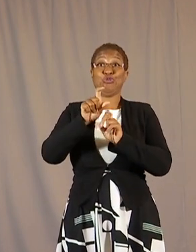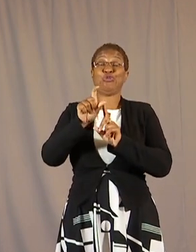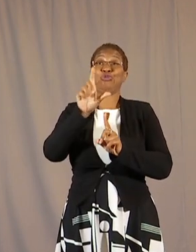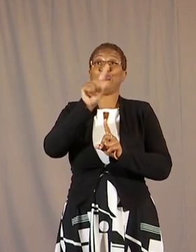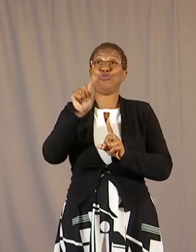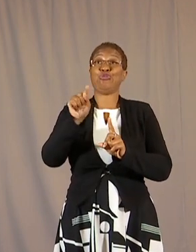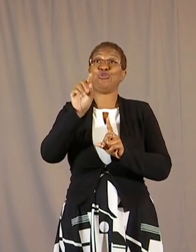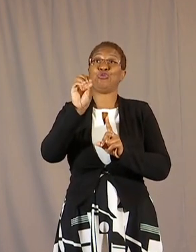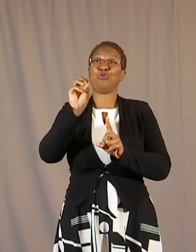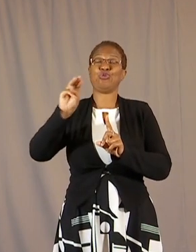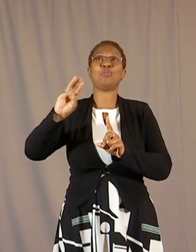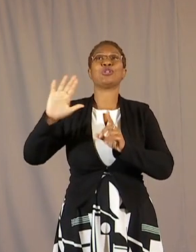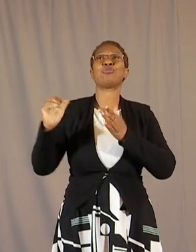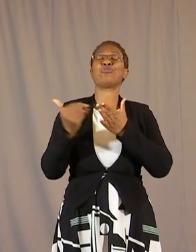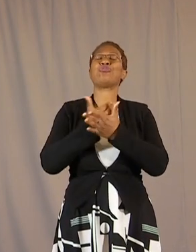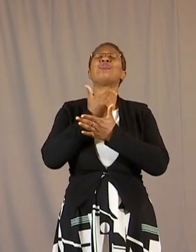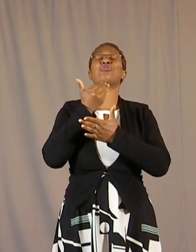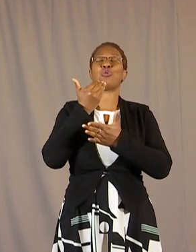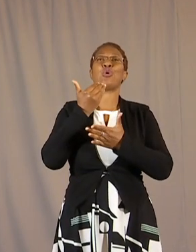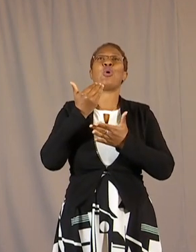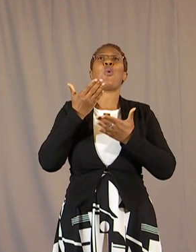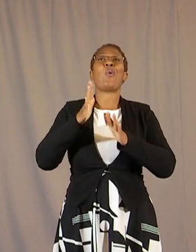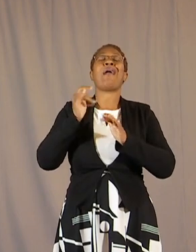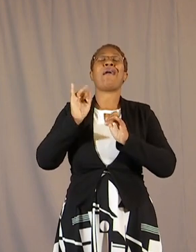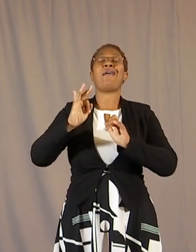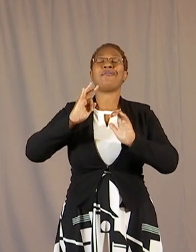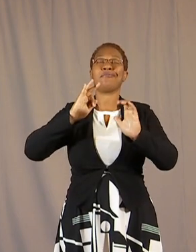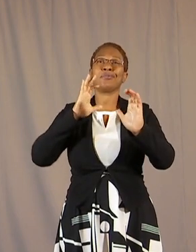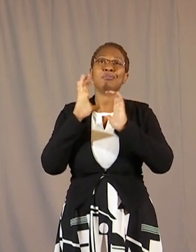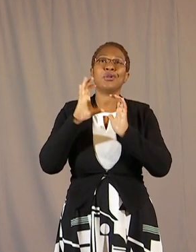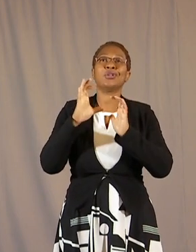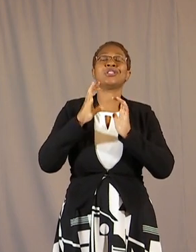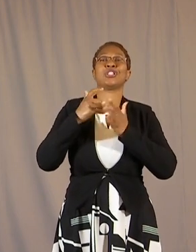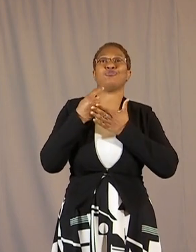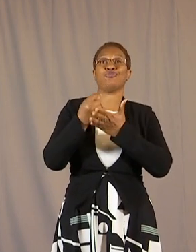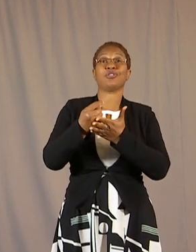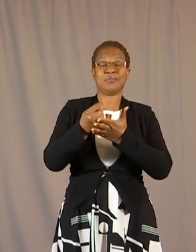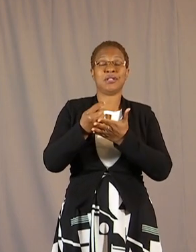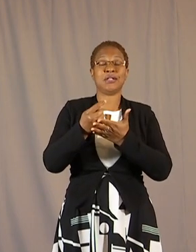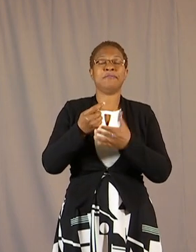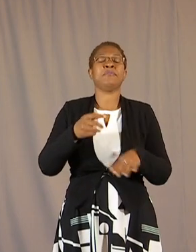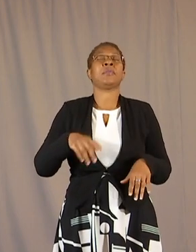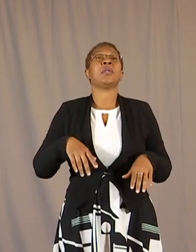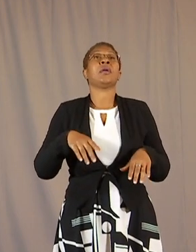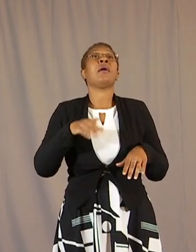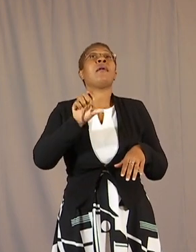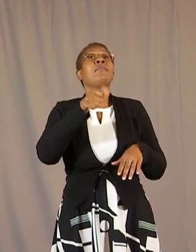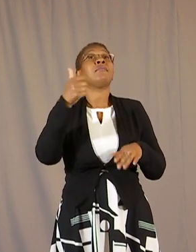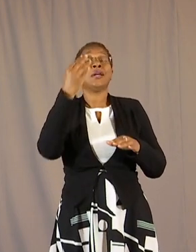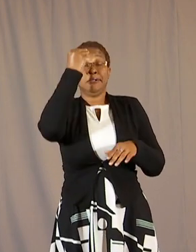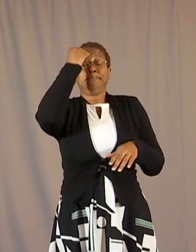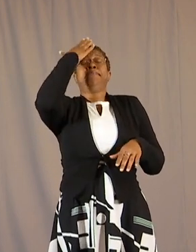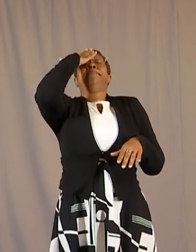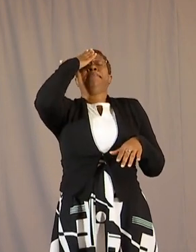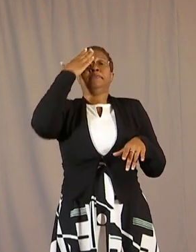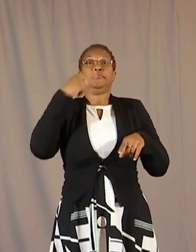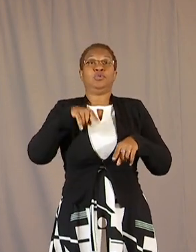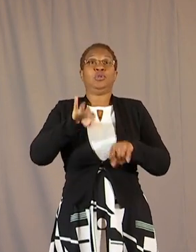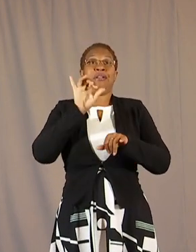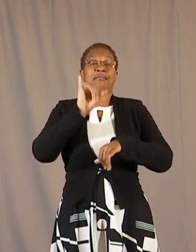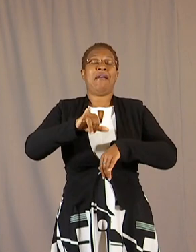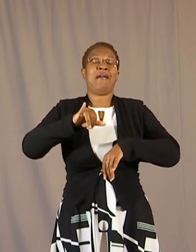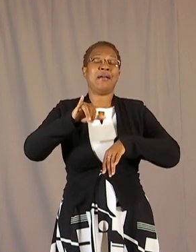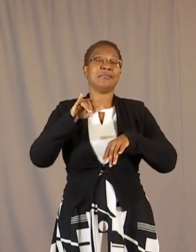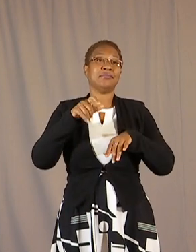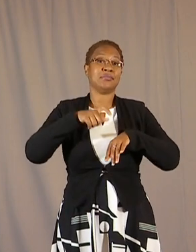when we start thinking about health and wellness. The last thing I'd like to add, what I would say is another lesson learned. So for those who